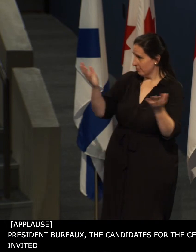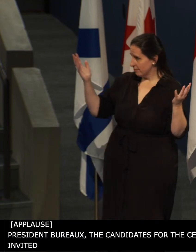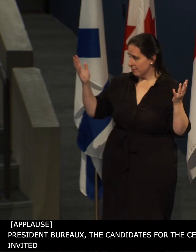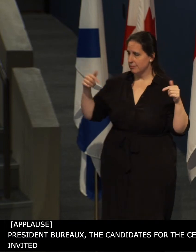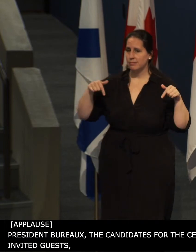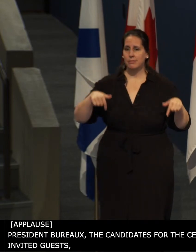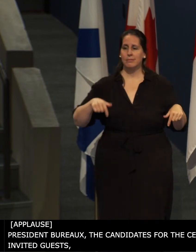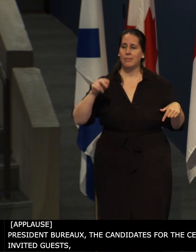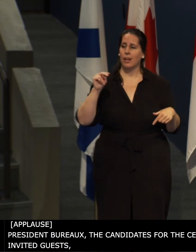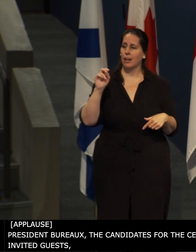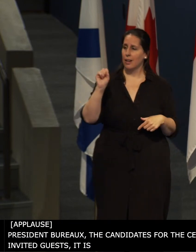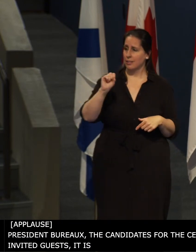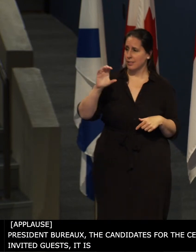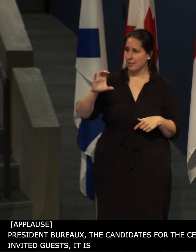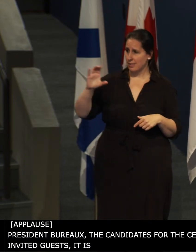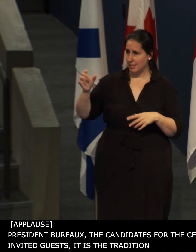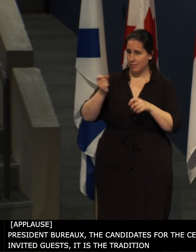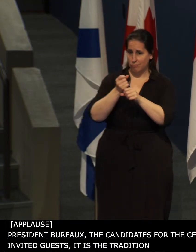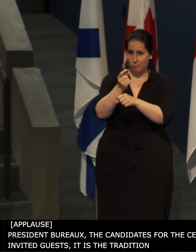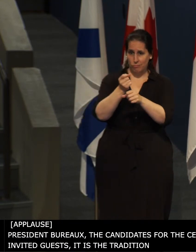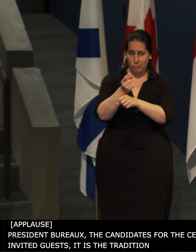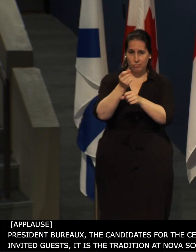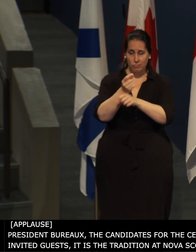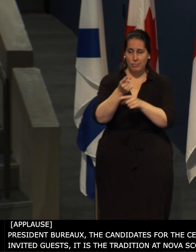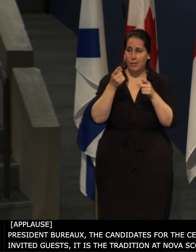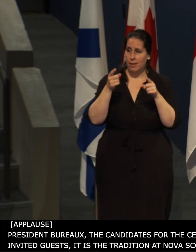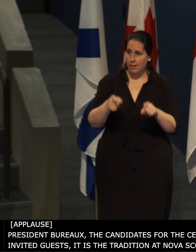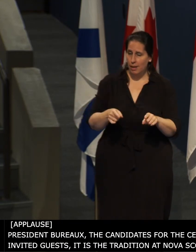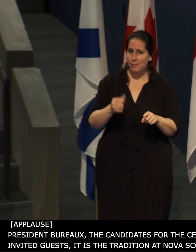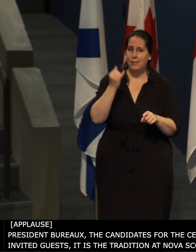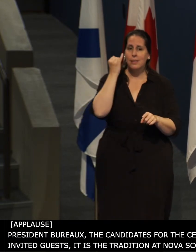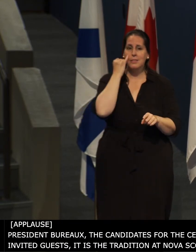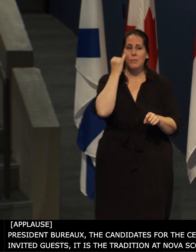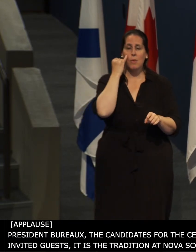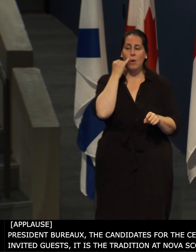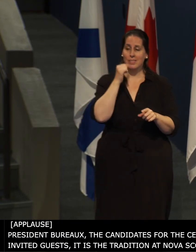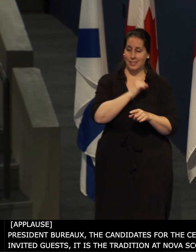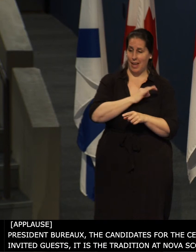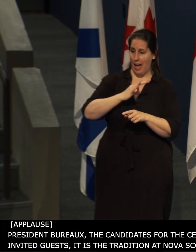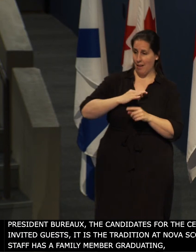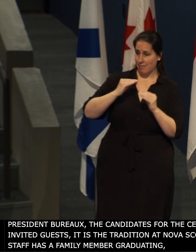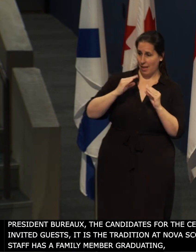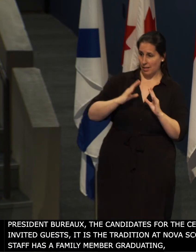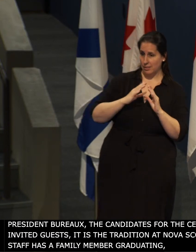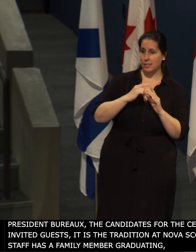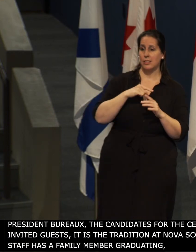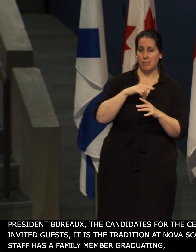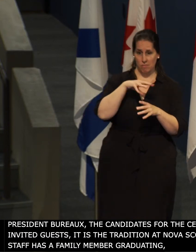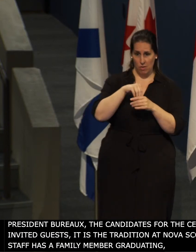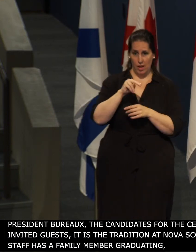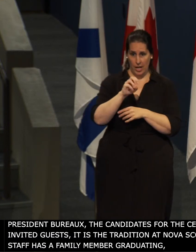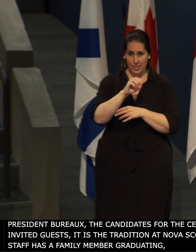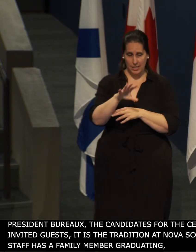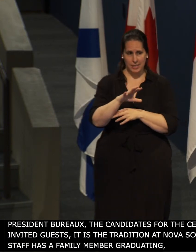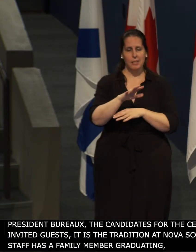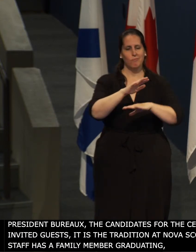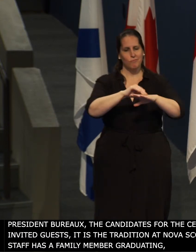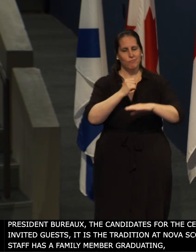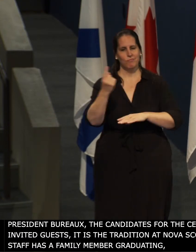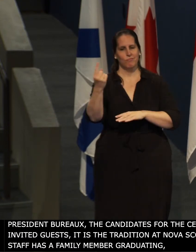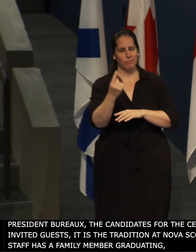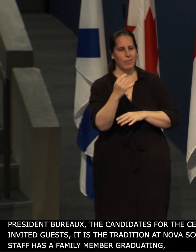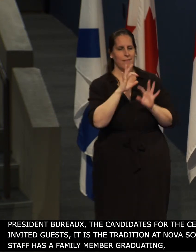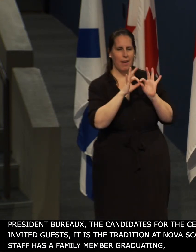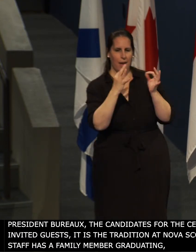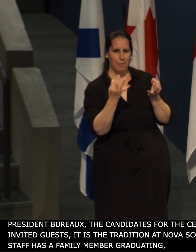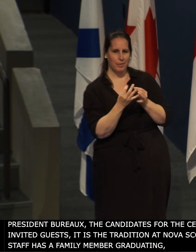Scotia Community College that when a member of the staff has a family member graduating, we offer them the opportunity to participate in the ceremony